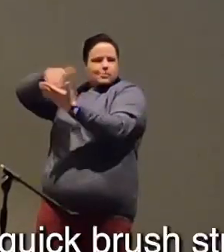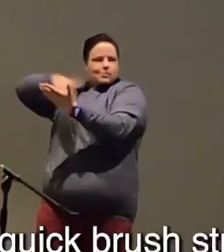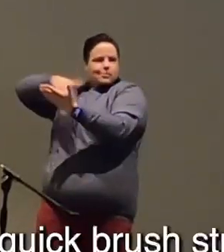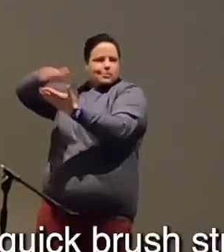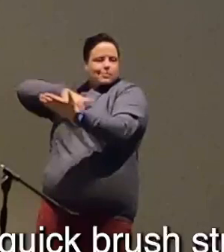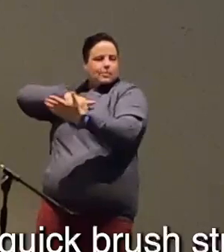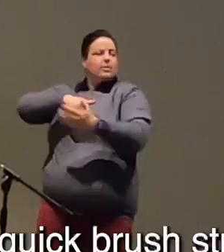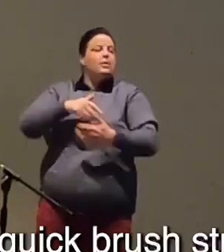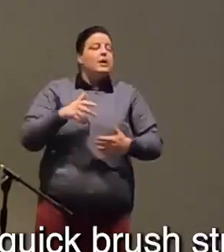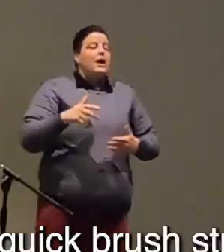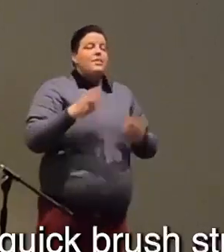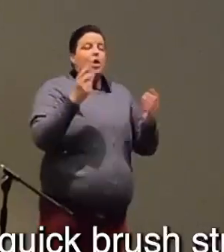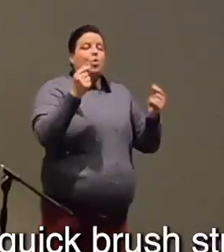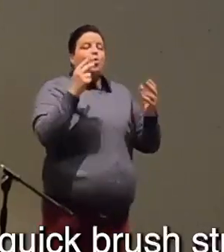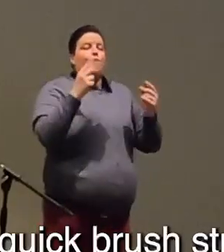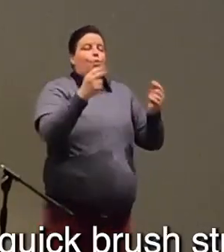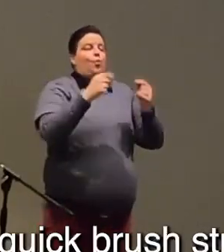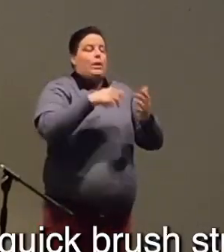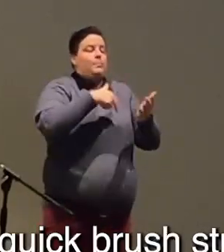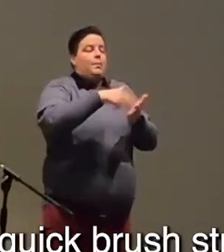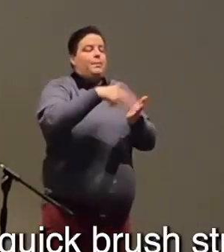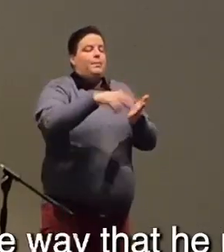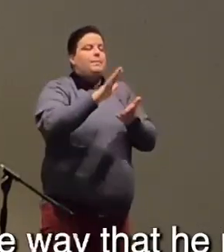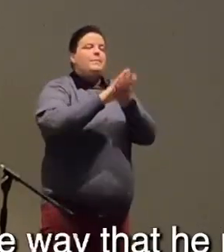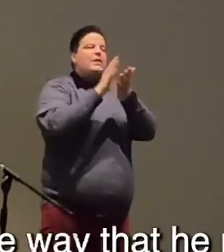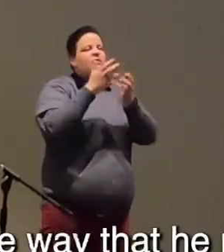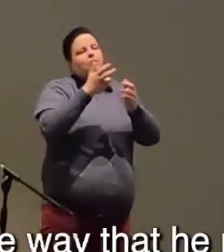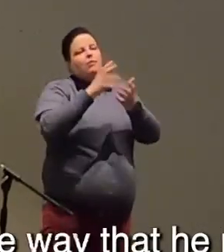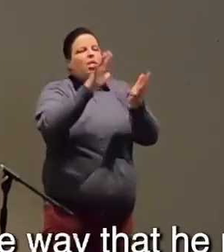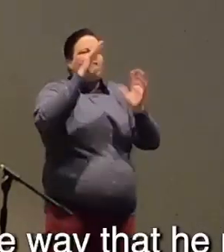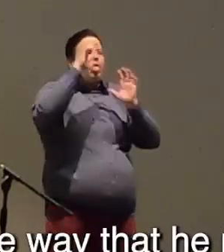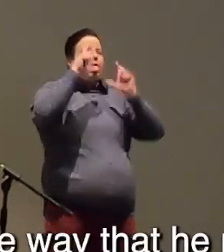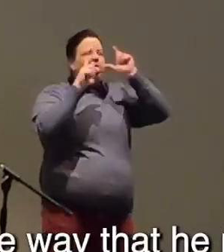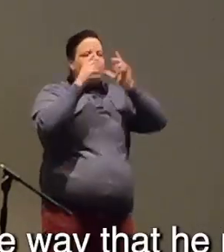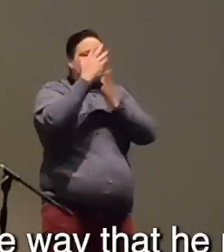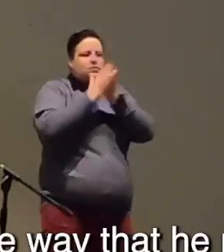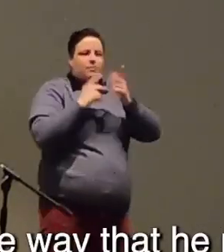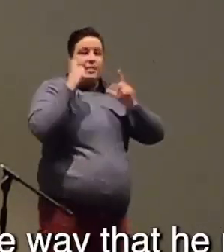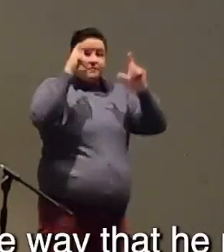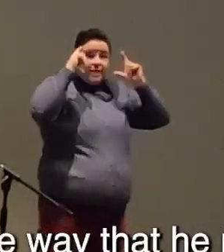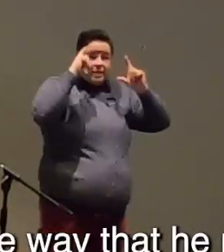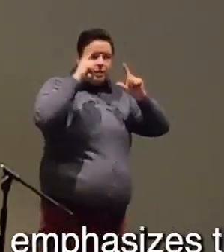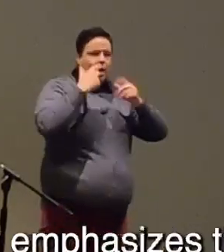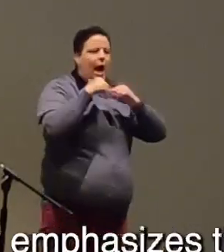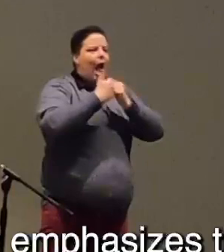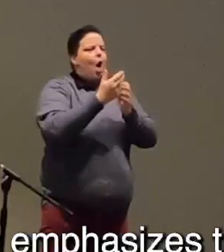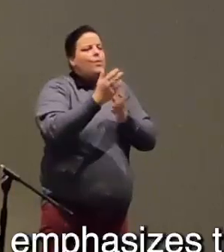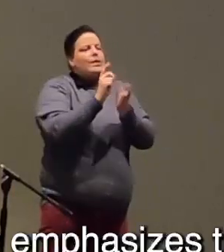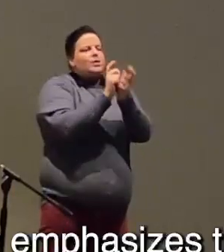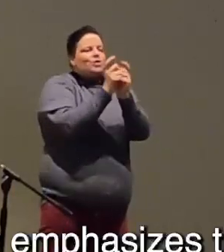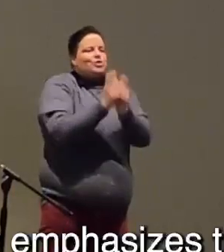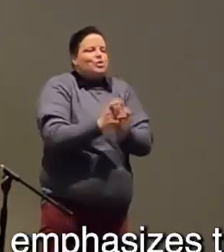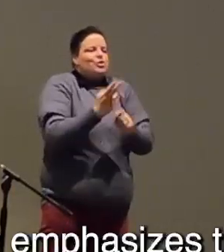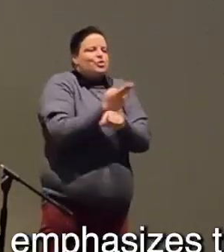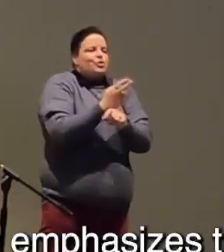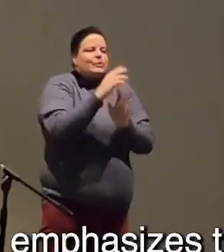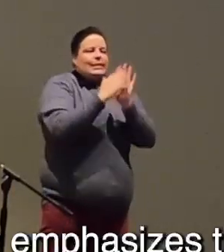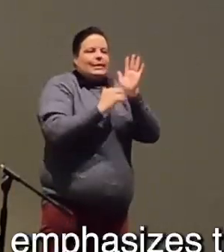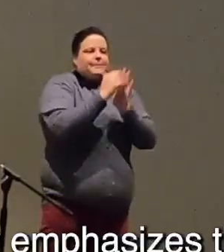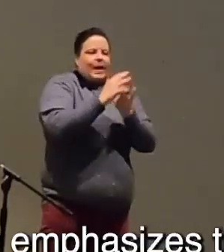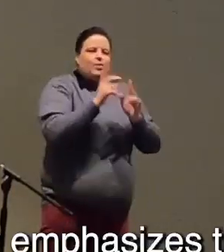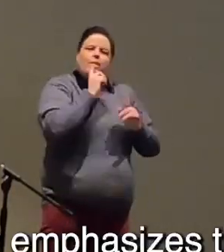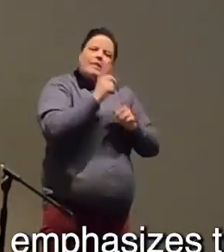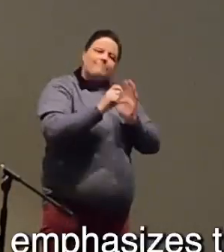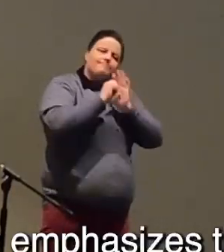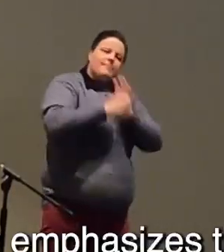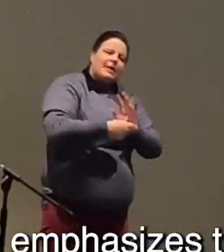brush strokes may distort some of the faces, but the way that he manipulates the paint on the canvas really emphasizes the dynamic